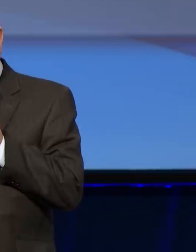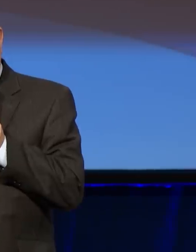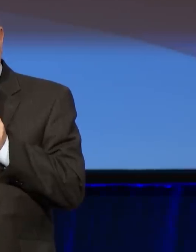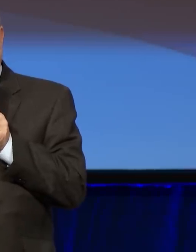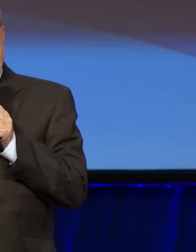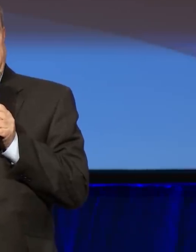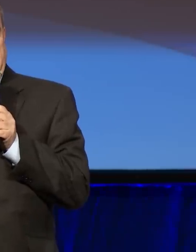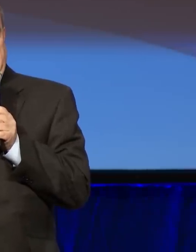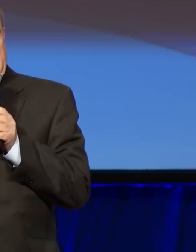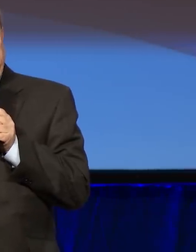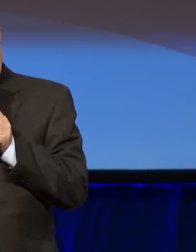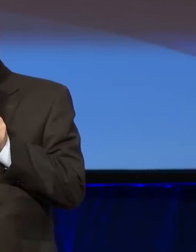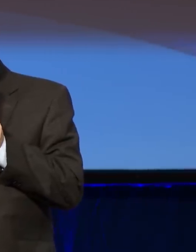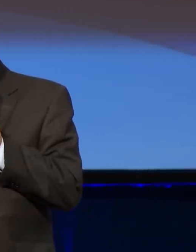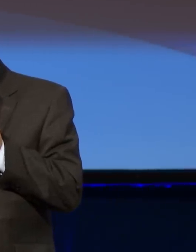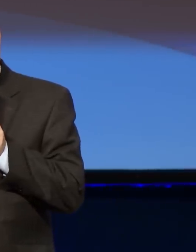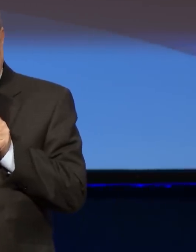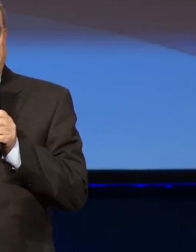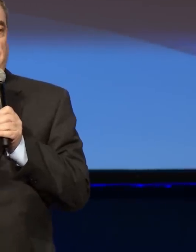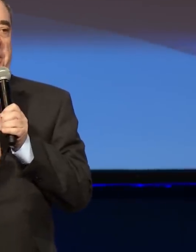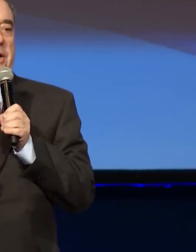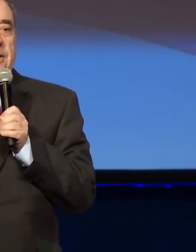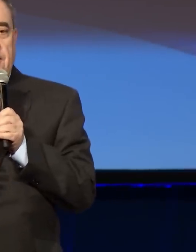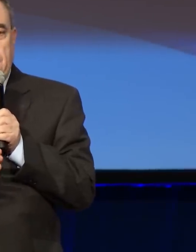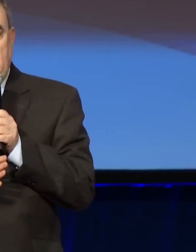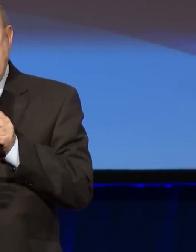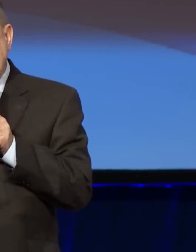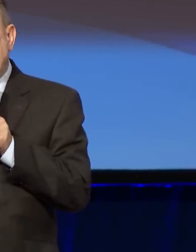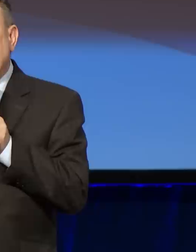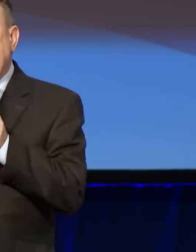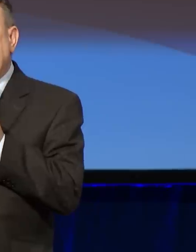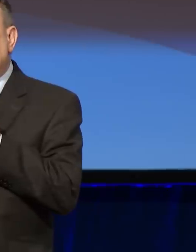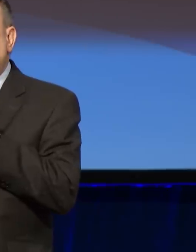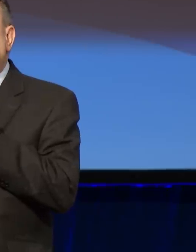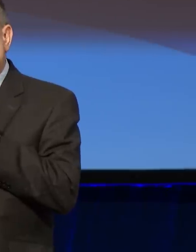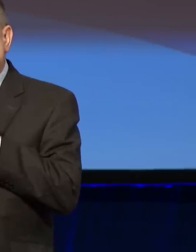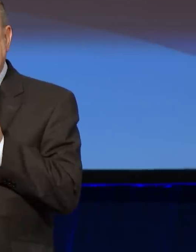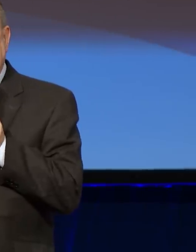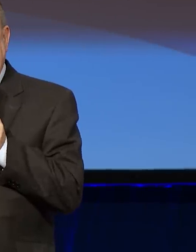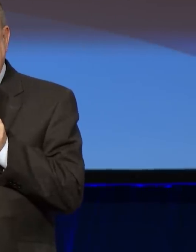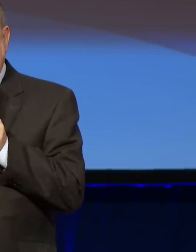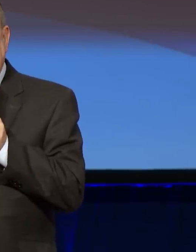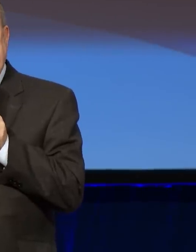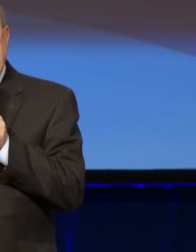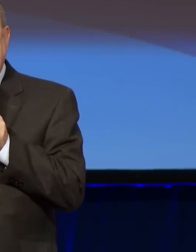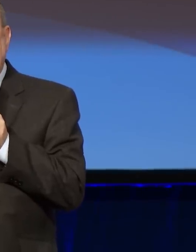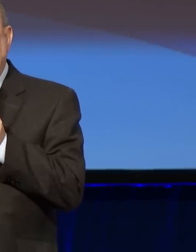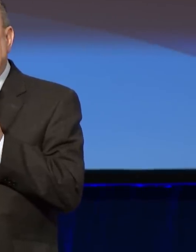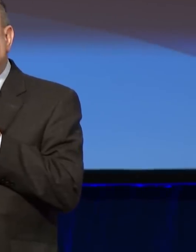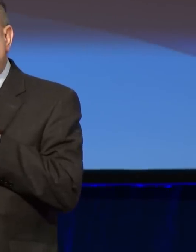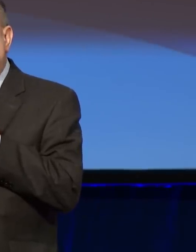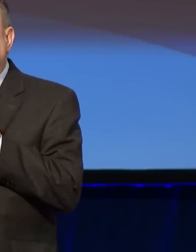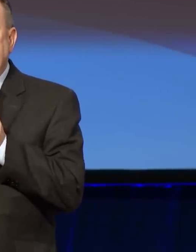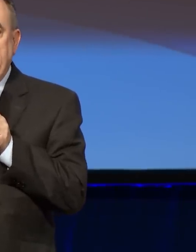That emerged in the campaign, and particularly in the social media, it won us so many converts to the national